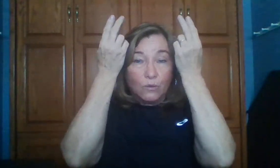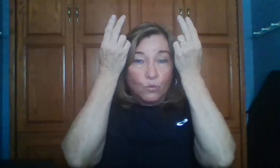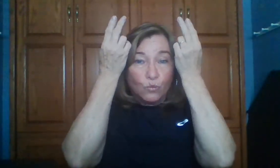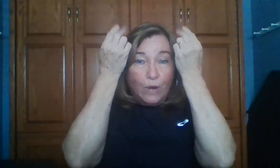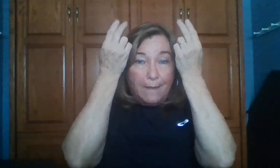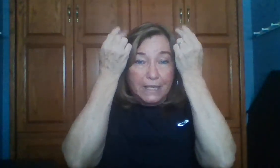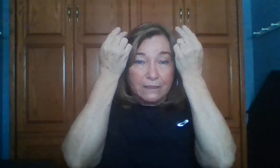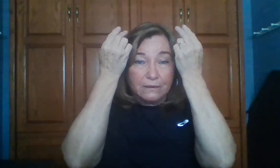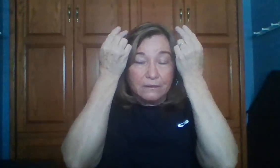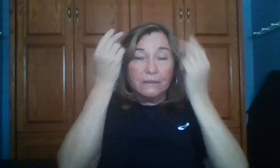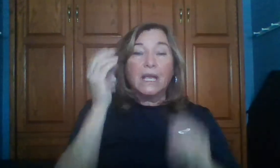Flower.